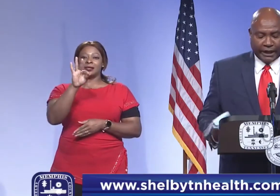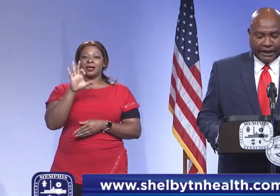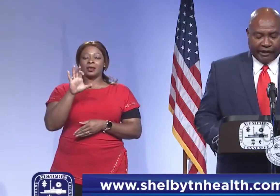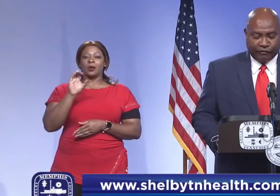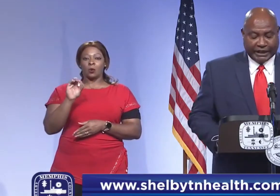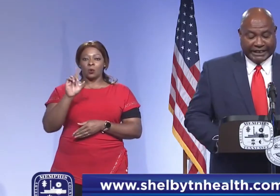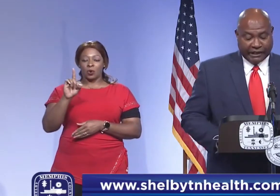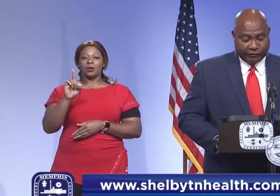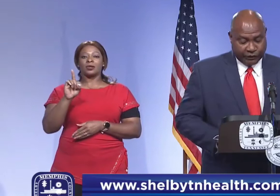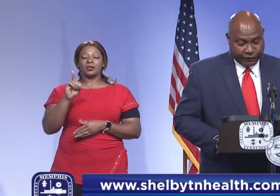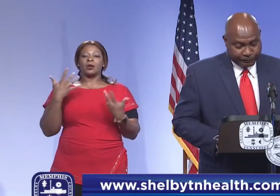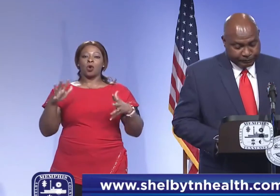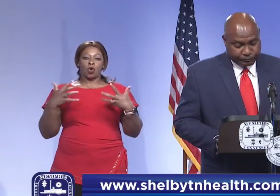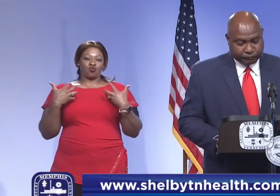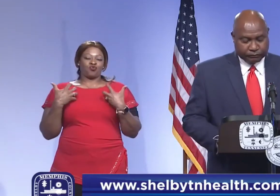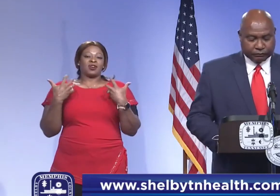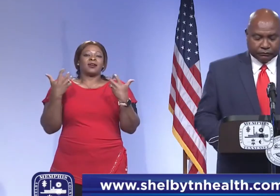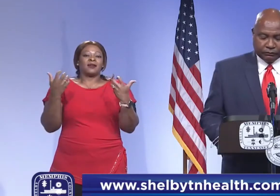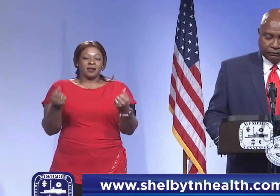13,901 have recovered.